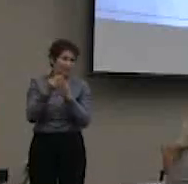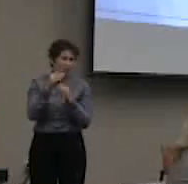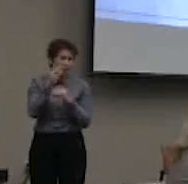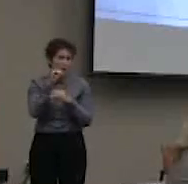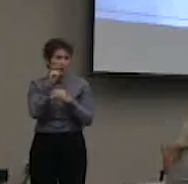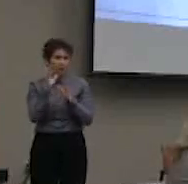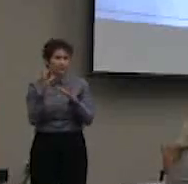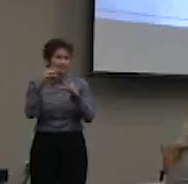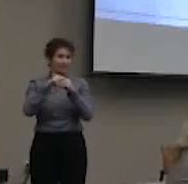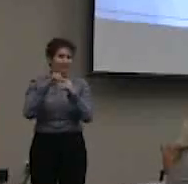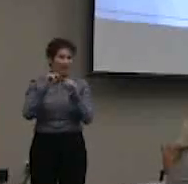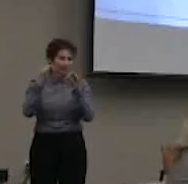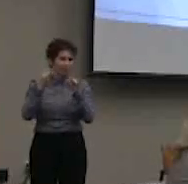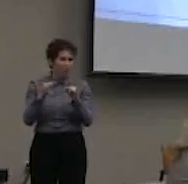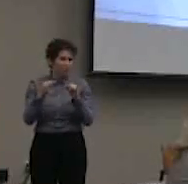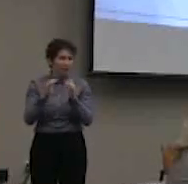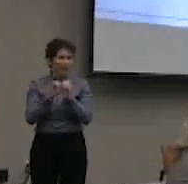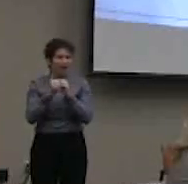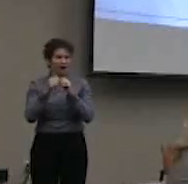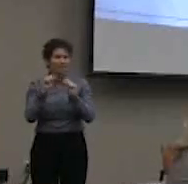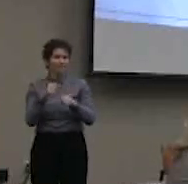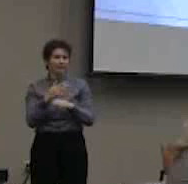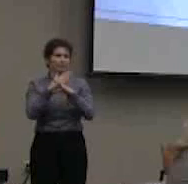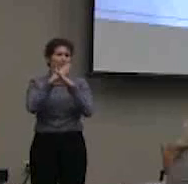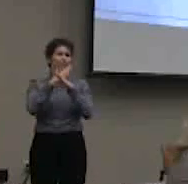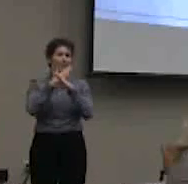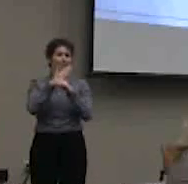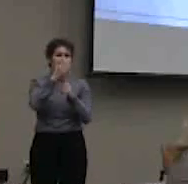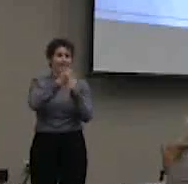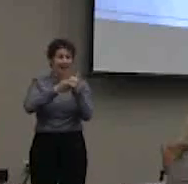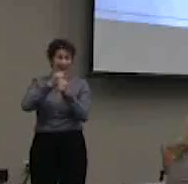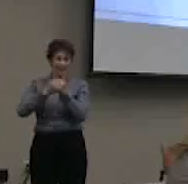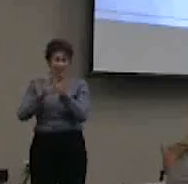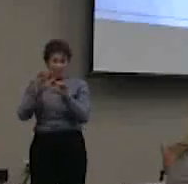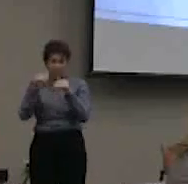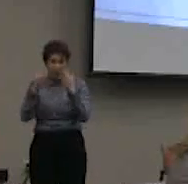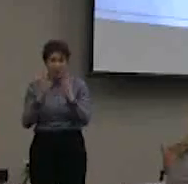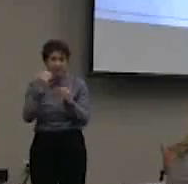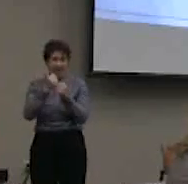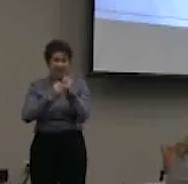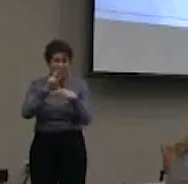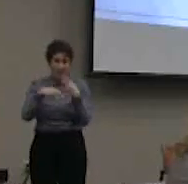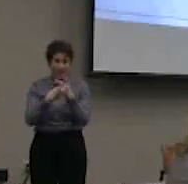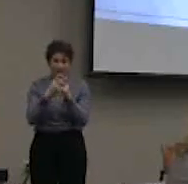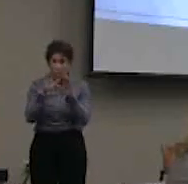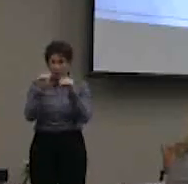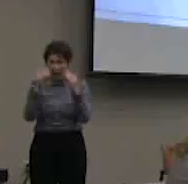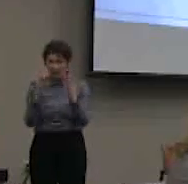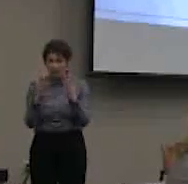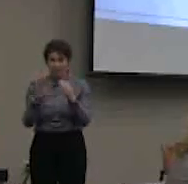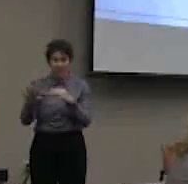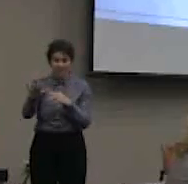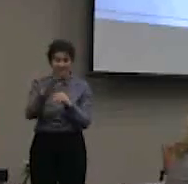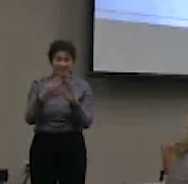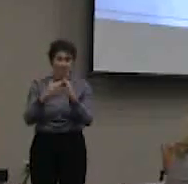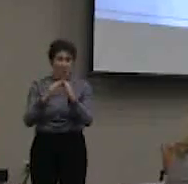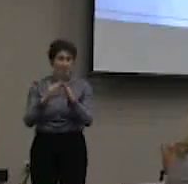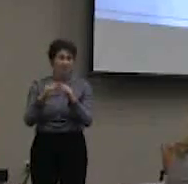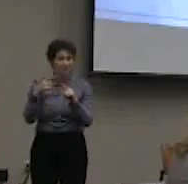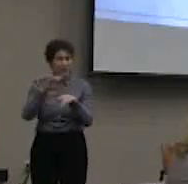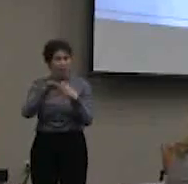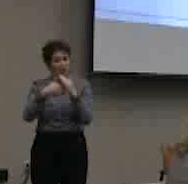protect every provider, every type of provider in that community to have a voice? And every